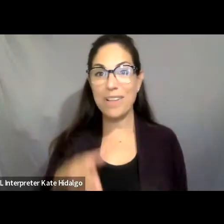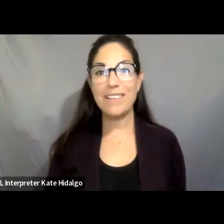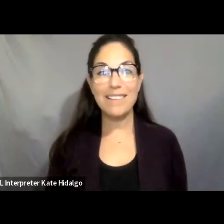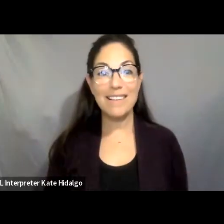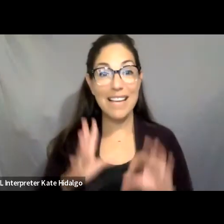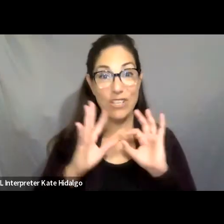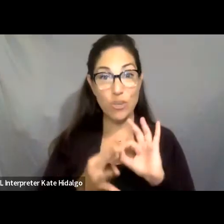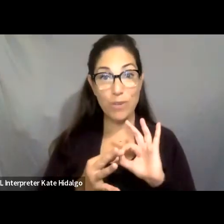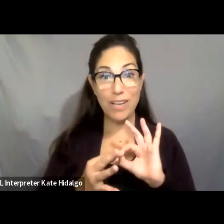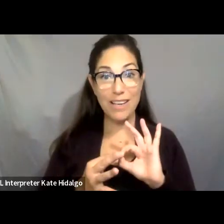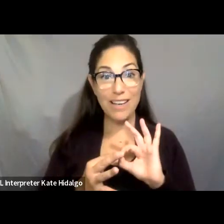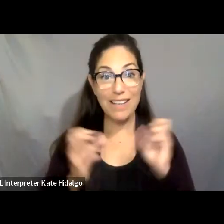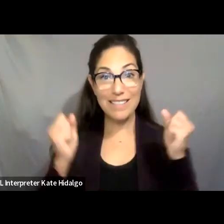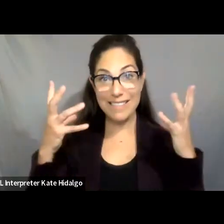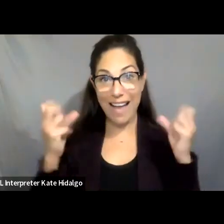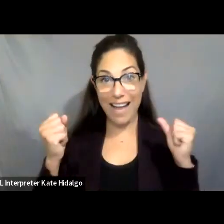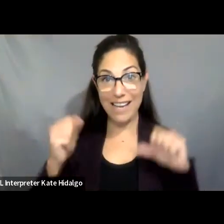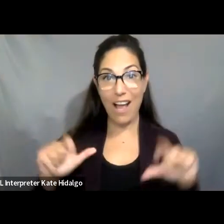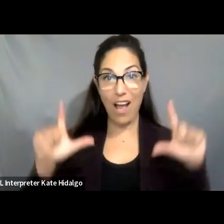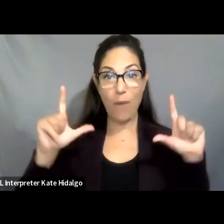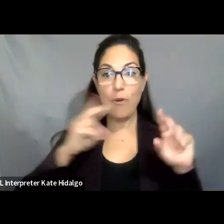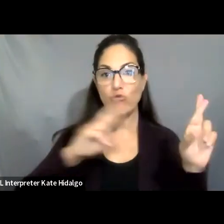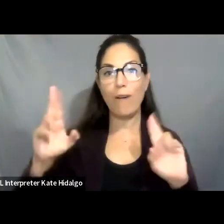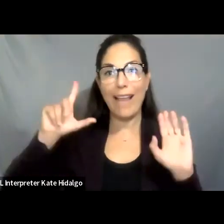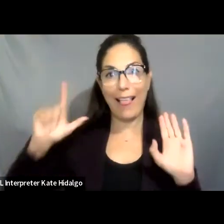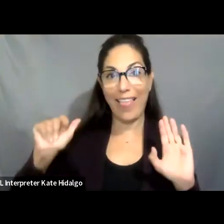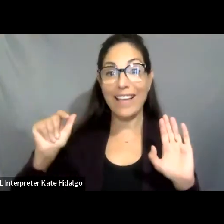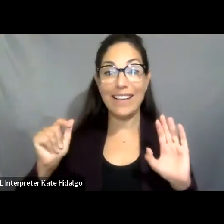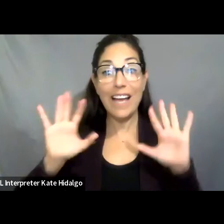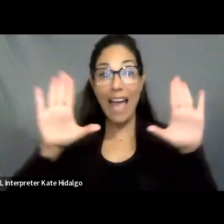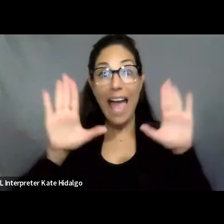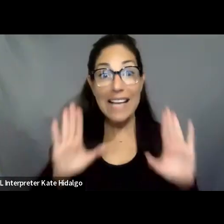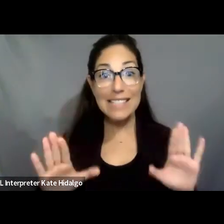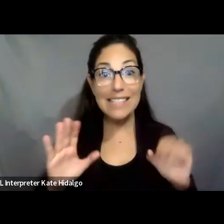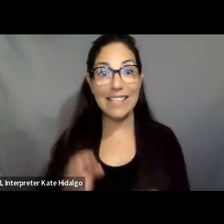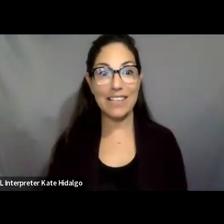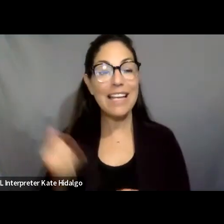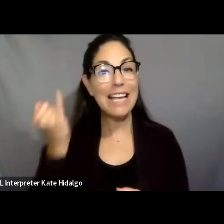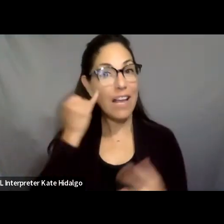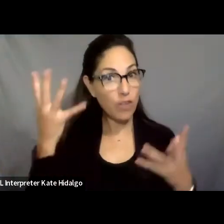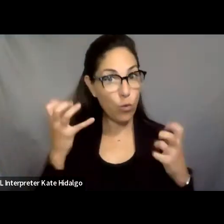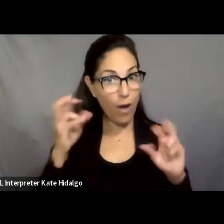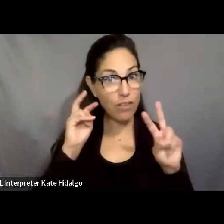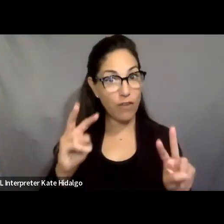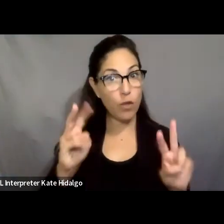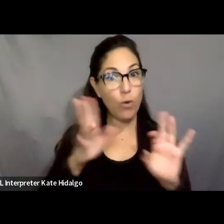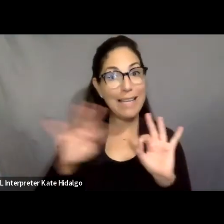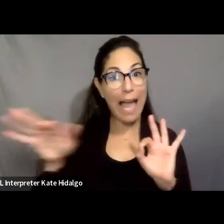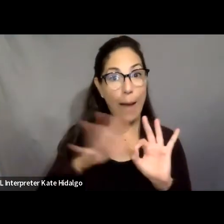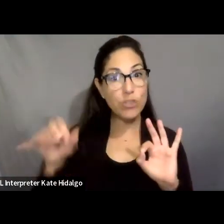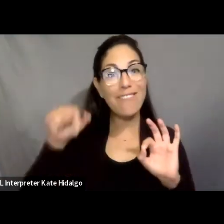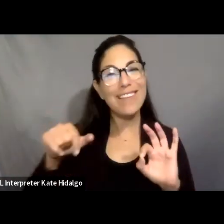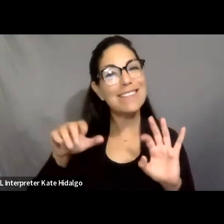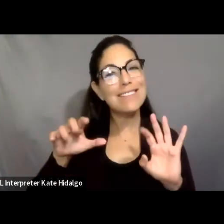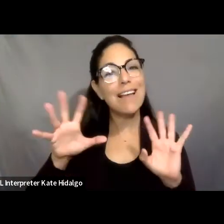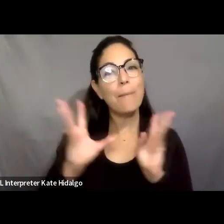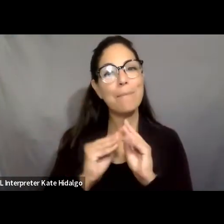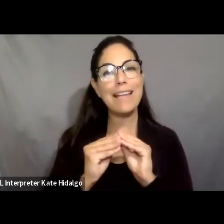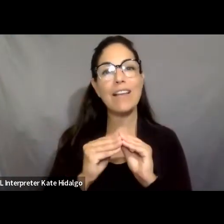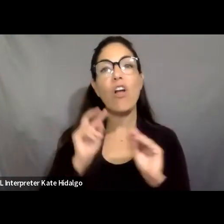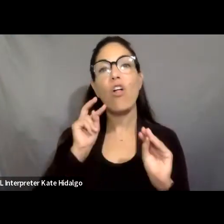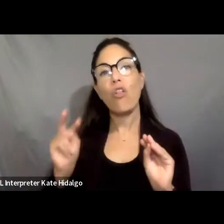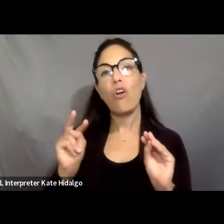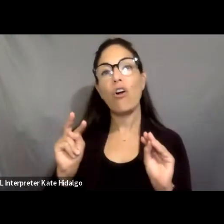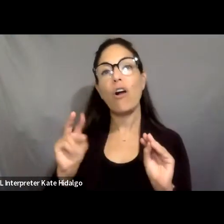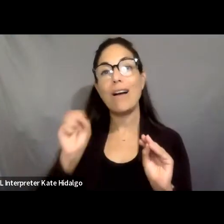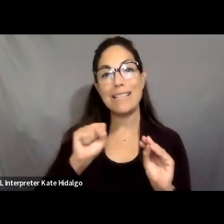And the interpretation sign is up, ready to click. Excellent. Okay, if you wish to view closed captions of this meeting, please view the meeting on the